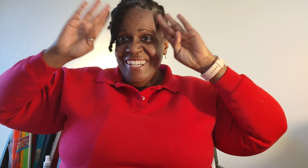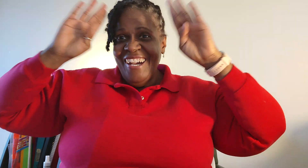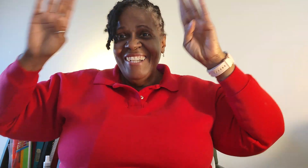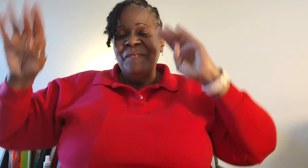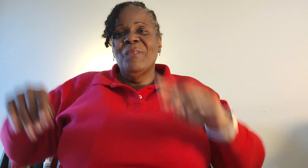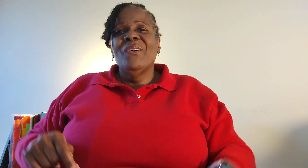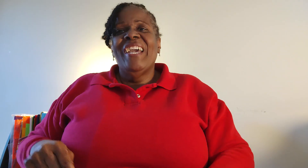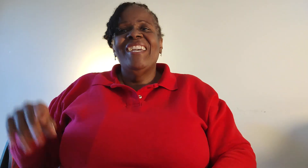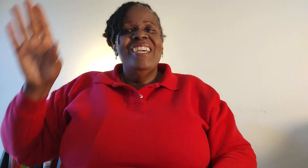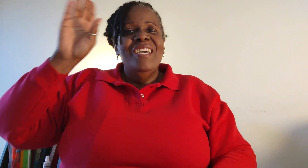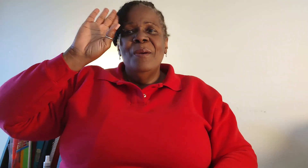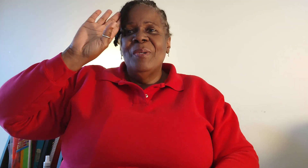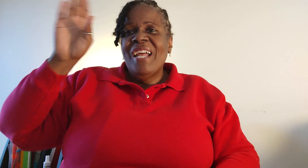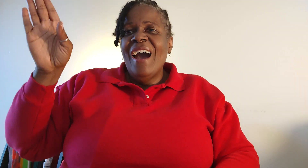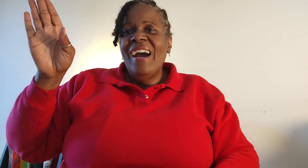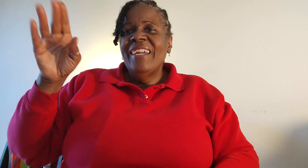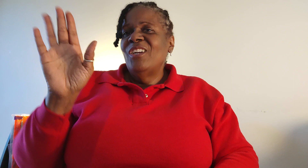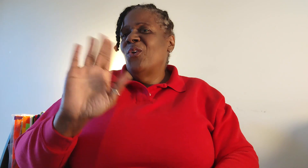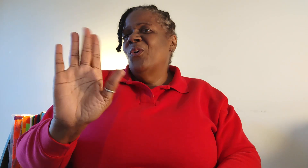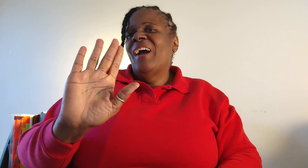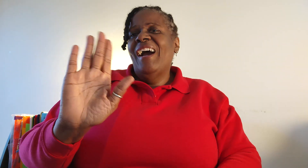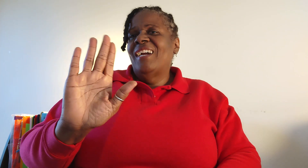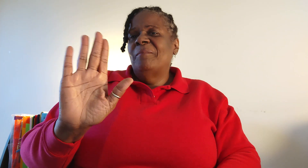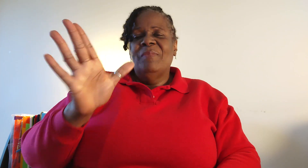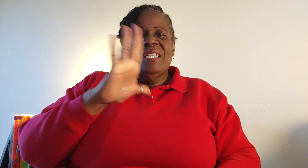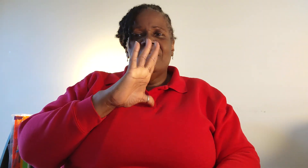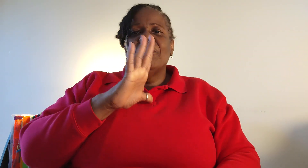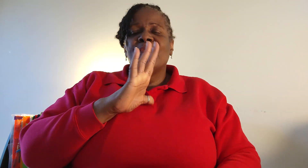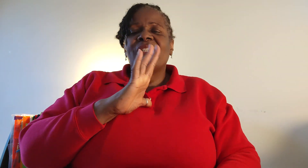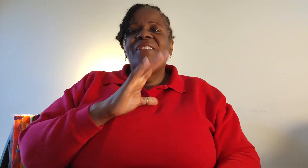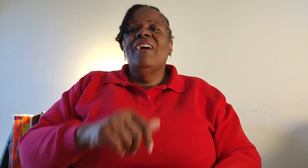hi, okay? But hi or hi, that's perfectly fine.